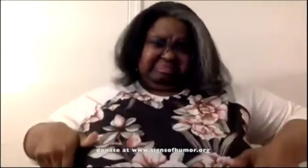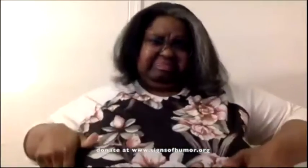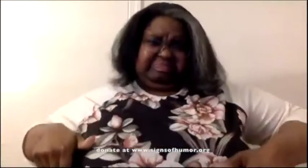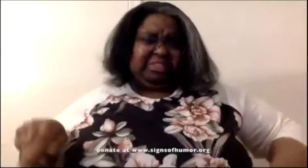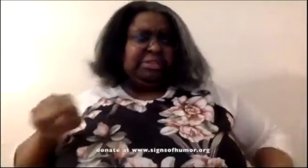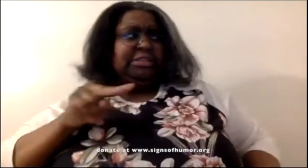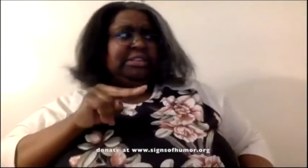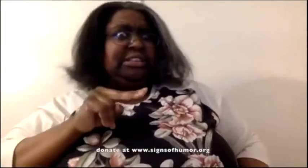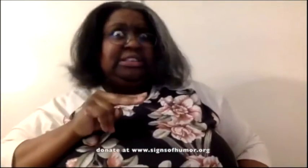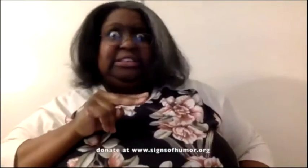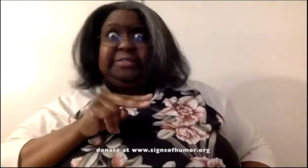mirrors are just fine.